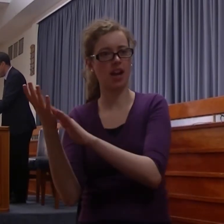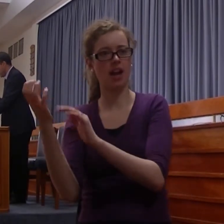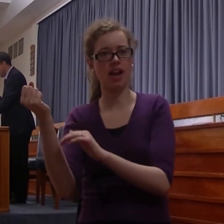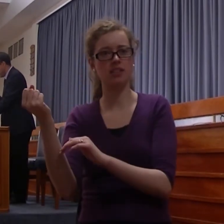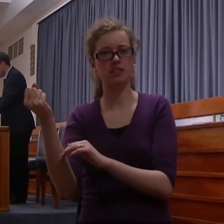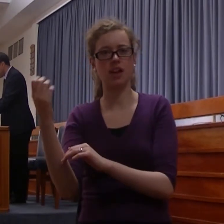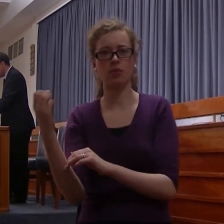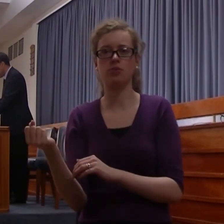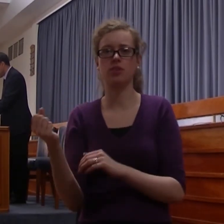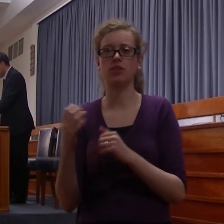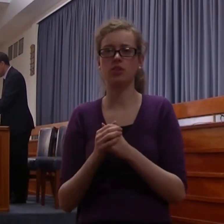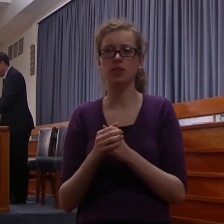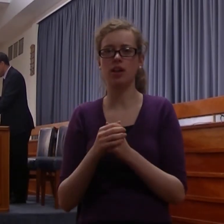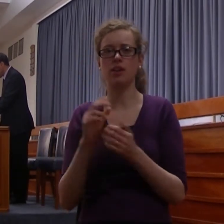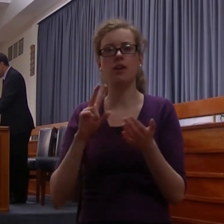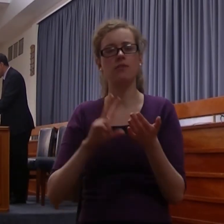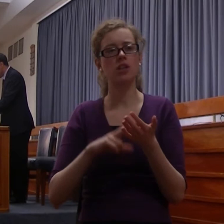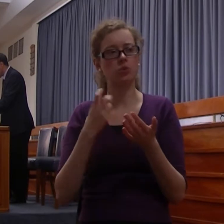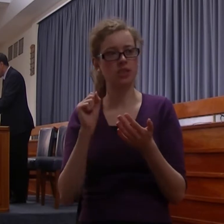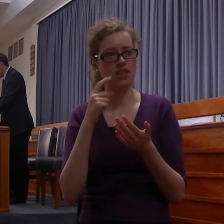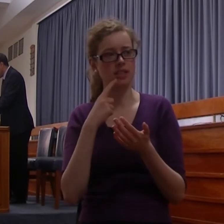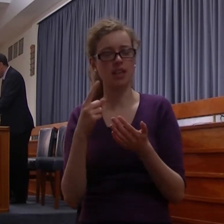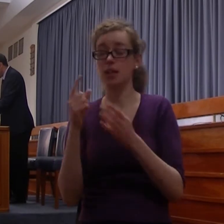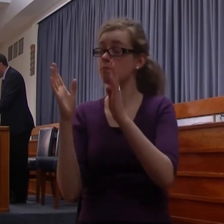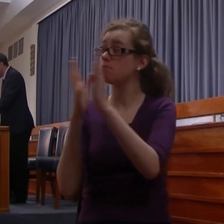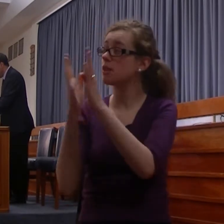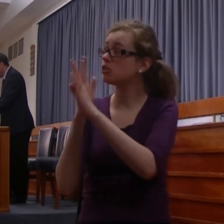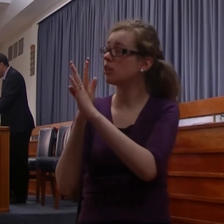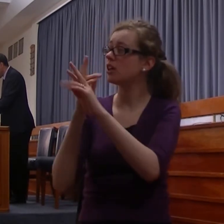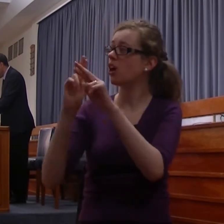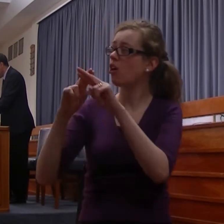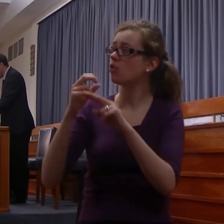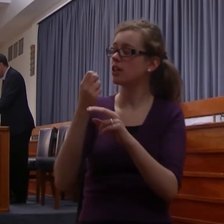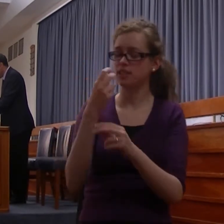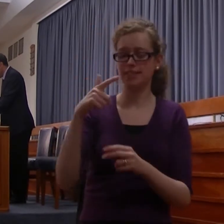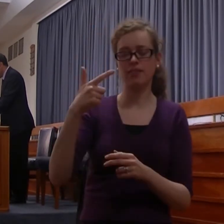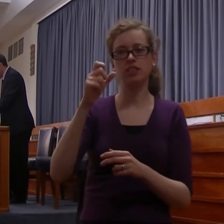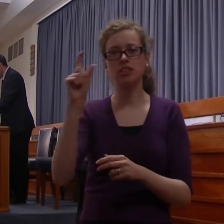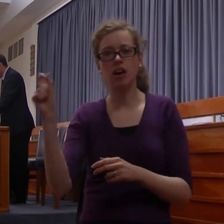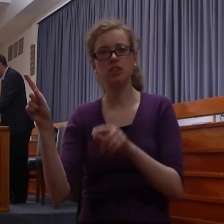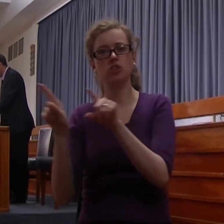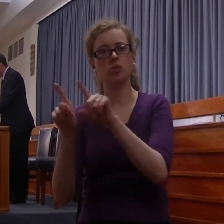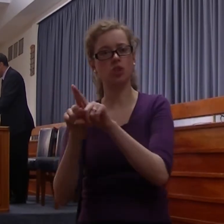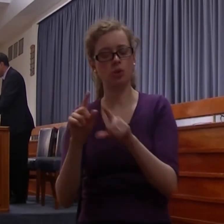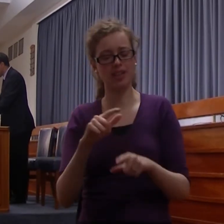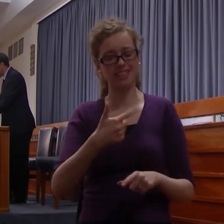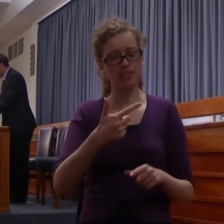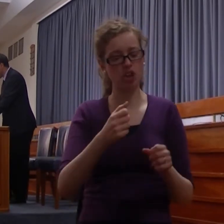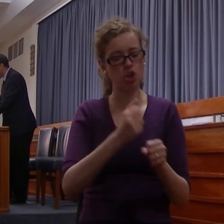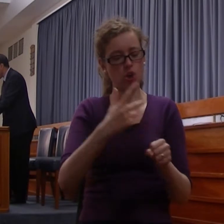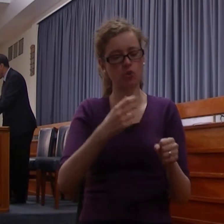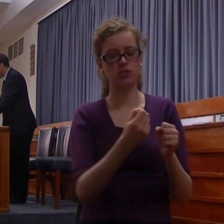He has in his right hand seven stars. And verse 20, the mystery of the seven stars which